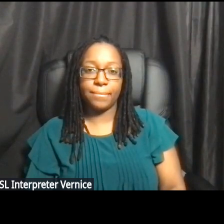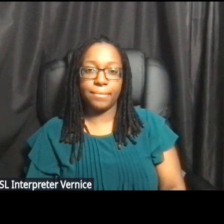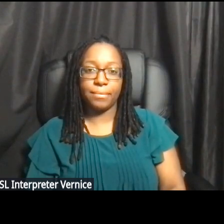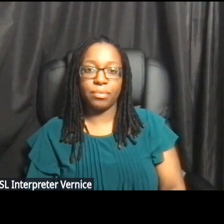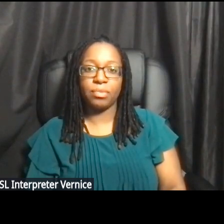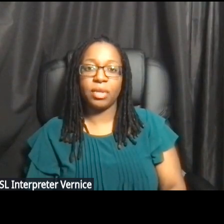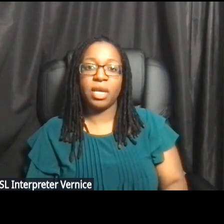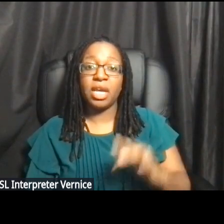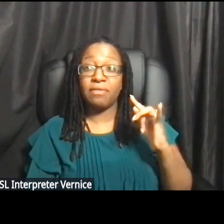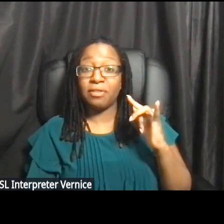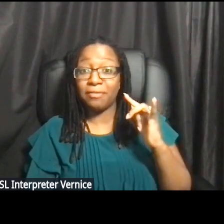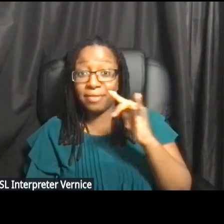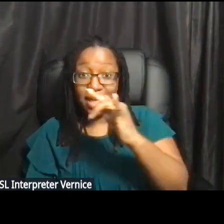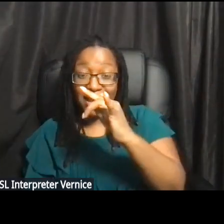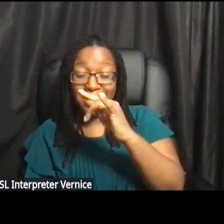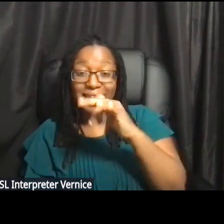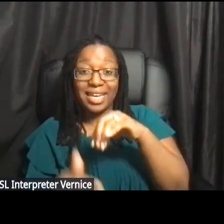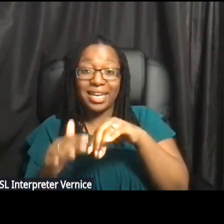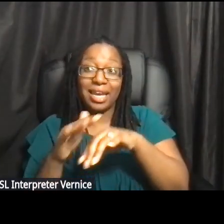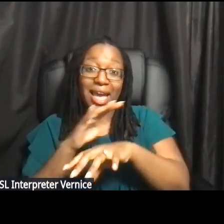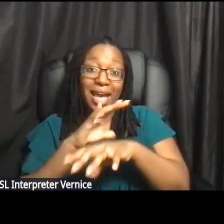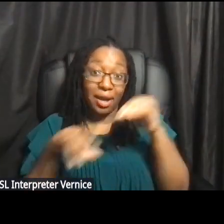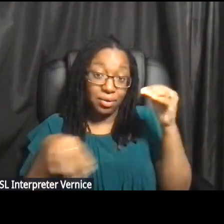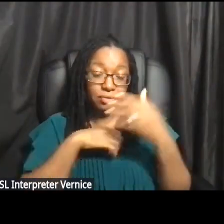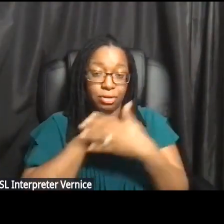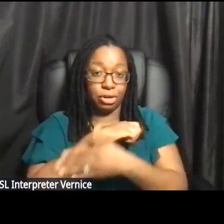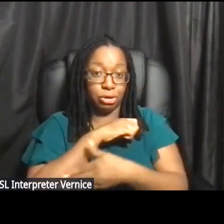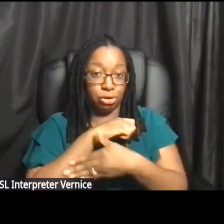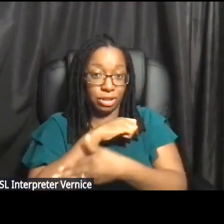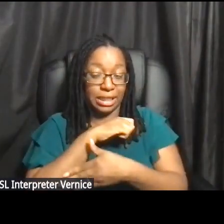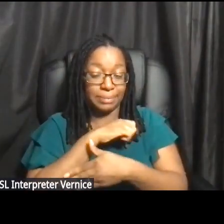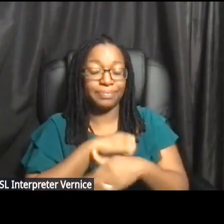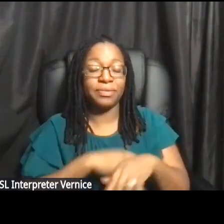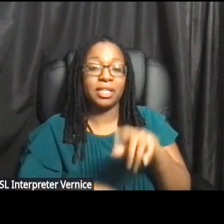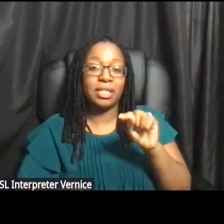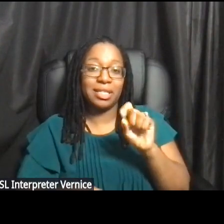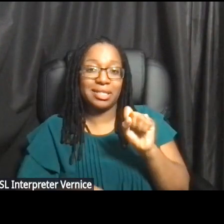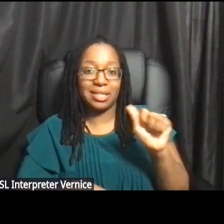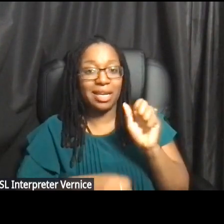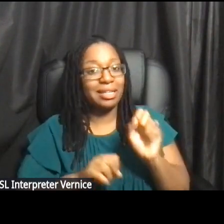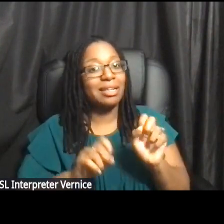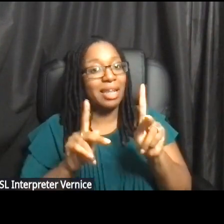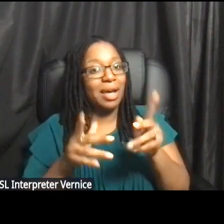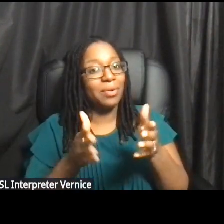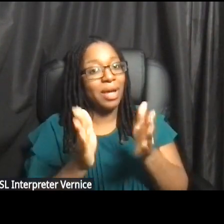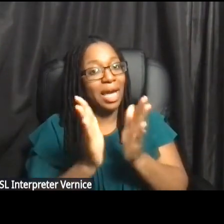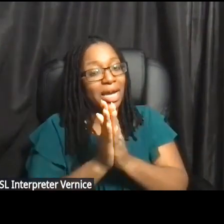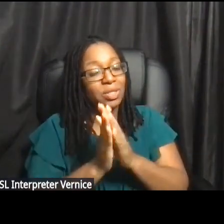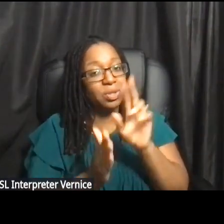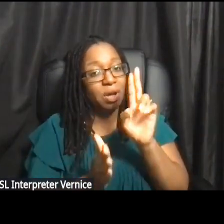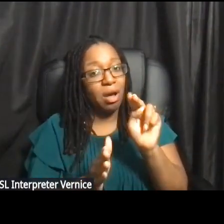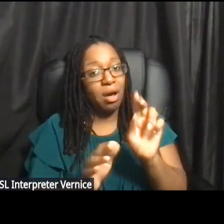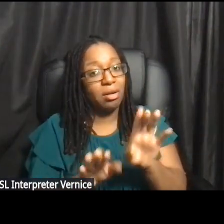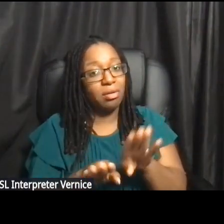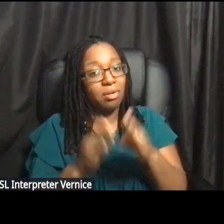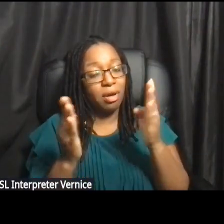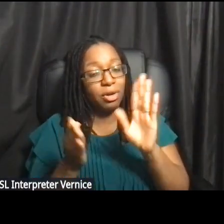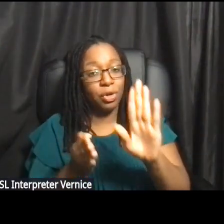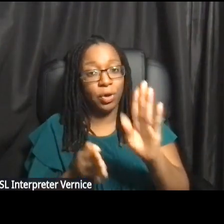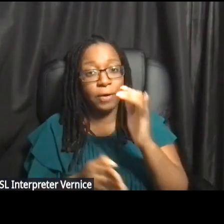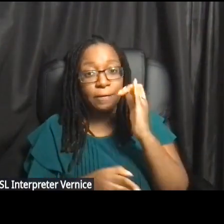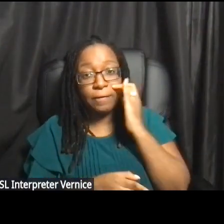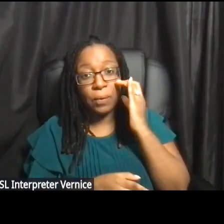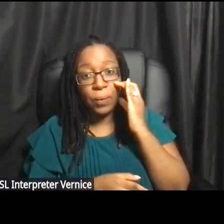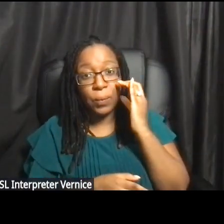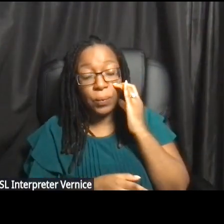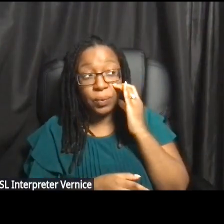or out of the country, the TSA is allowed to ask you to unlock your phone. Apparently, they're allowed to